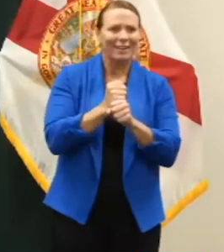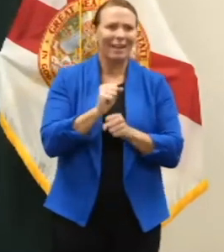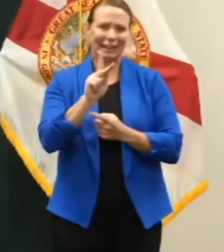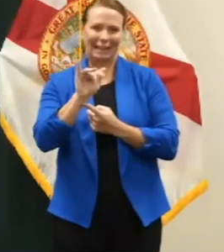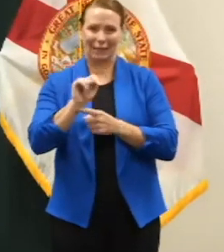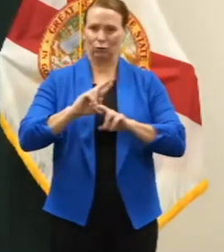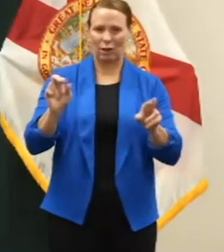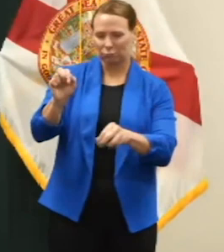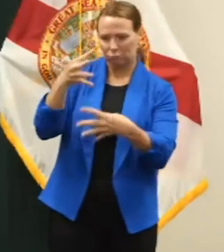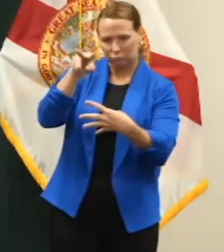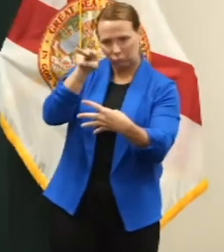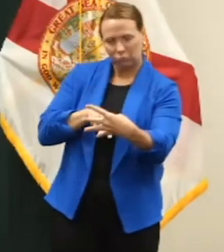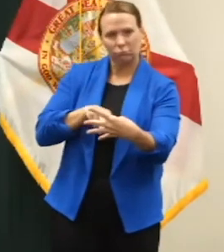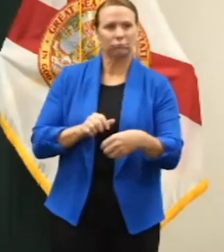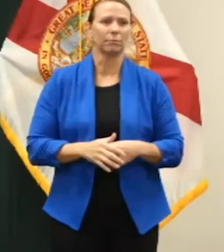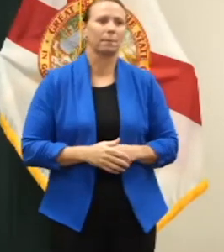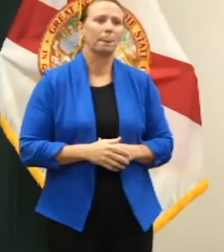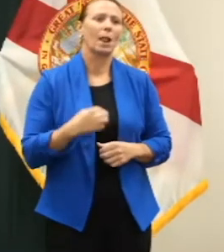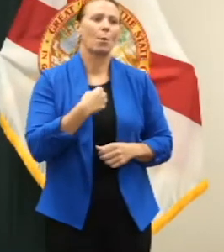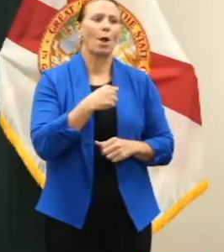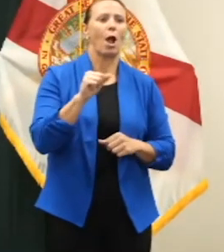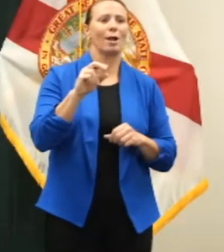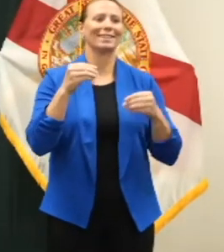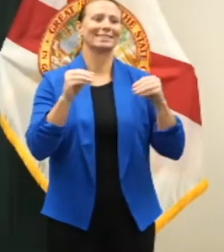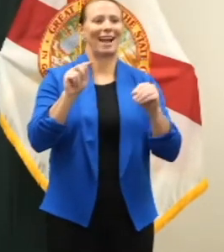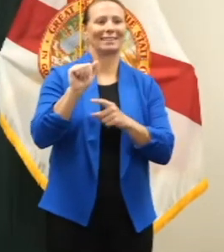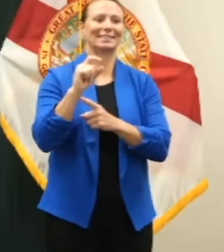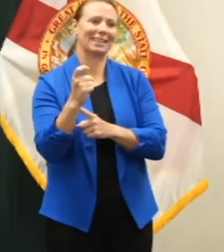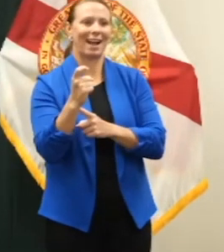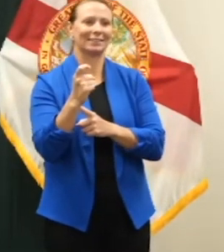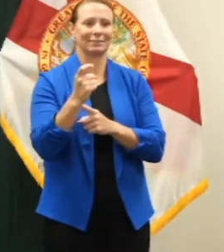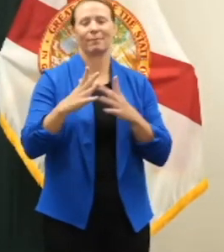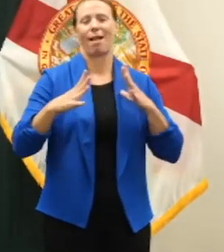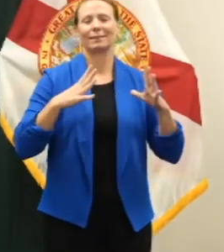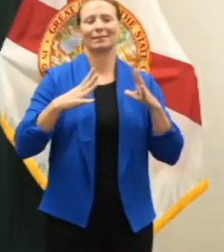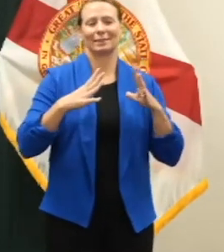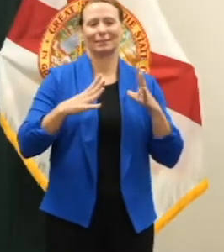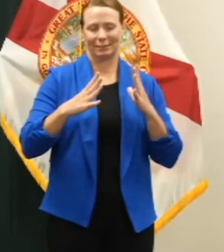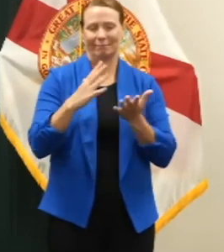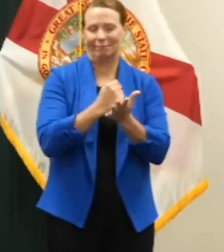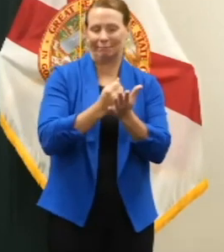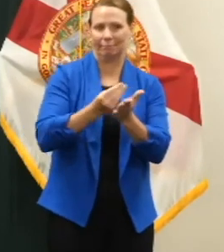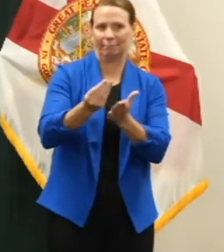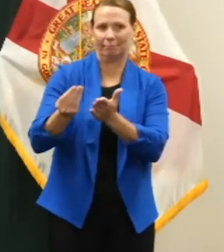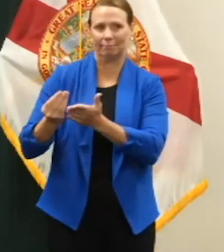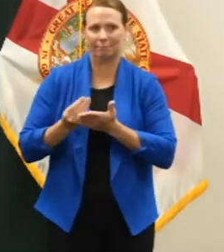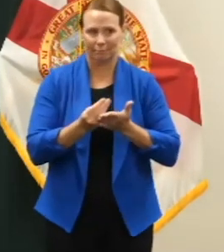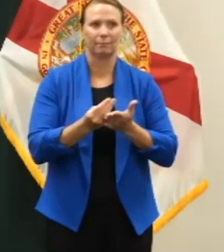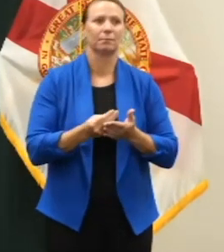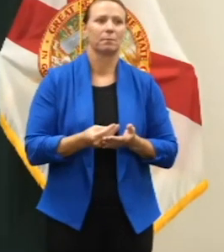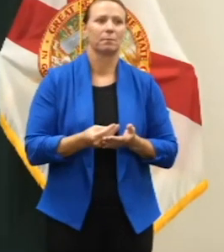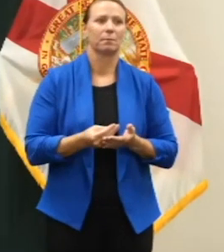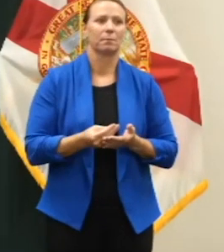the Florida sales tax holiday, so please make sure you take advantage of that. The information that is tax-free eligible is on our website